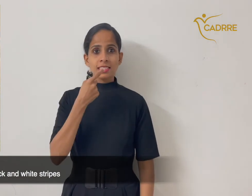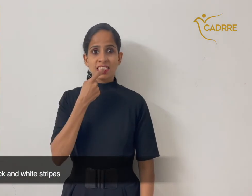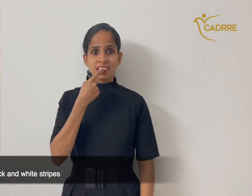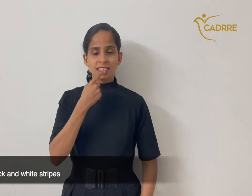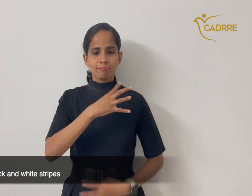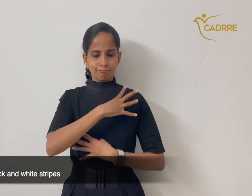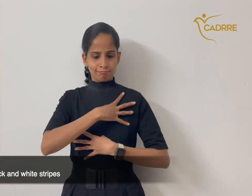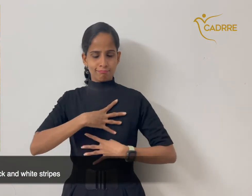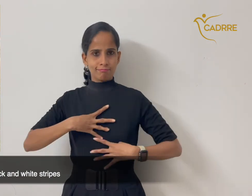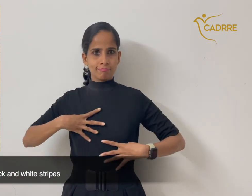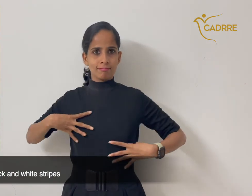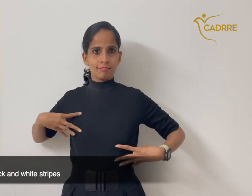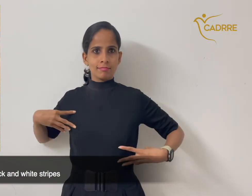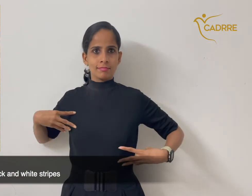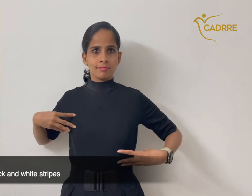zebra.